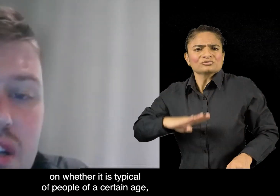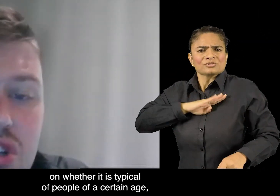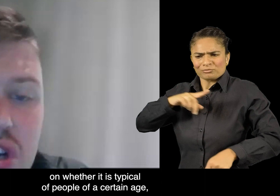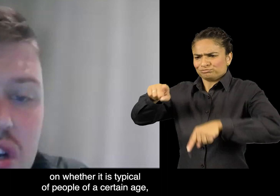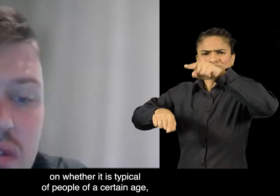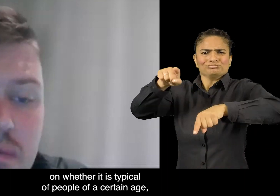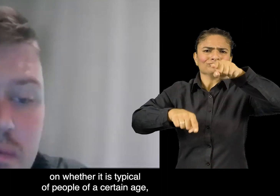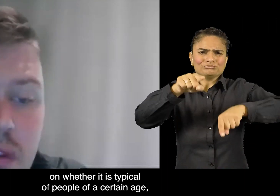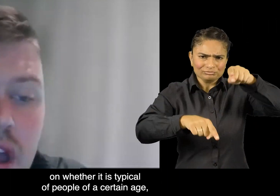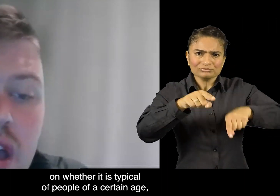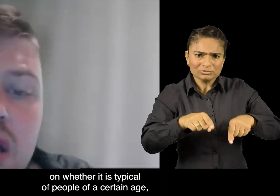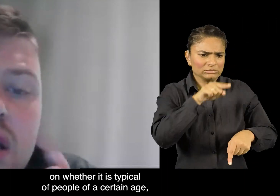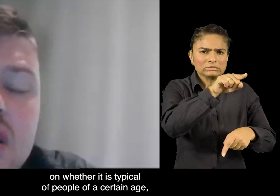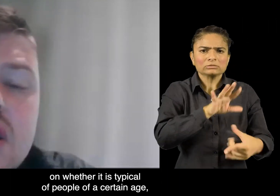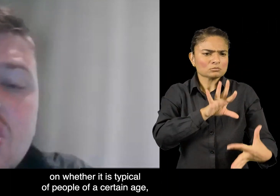certain age.